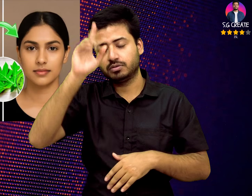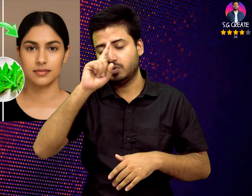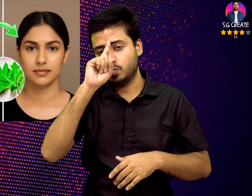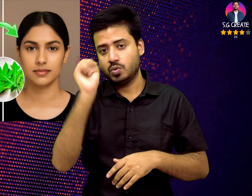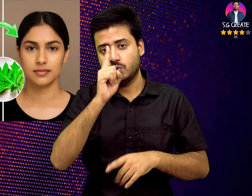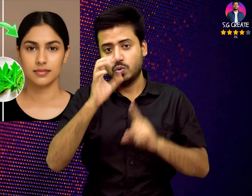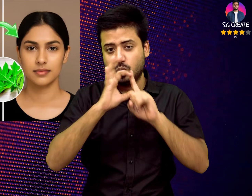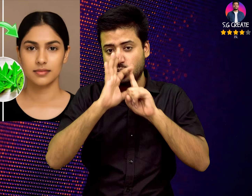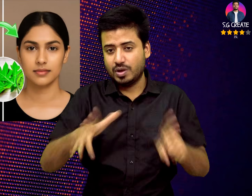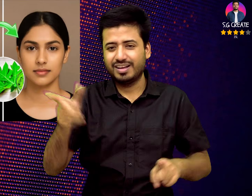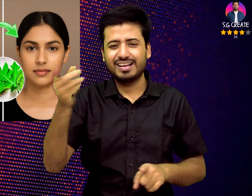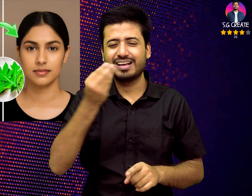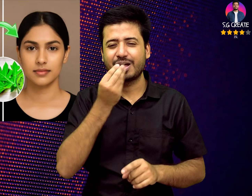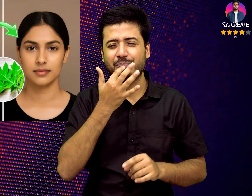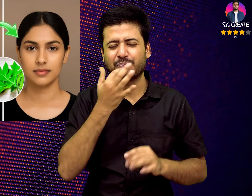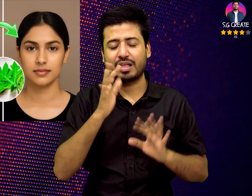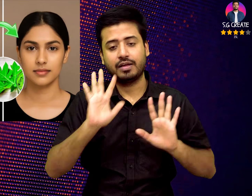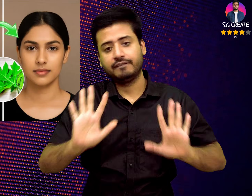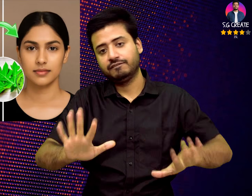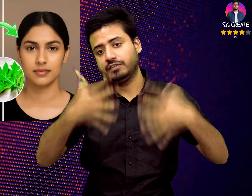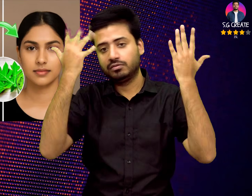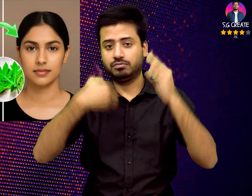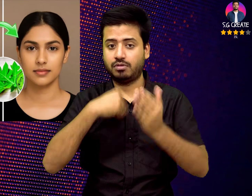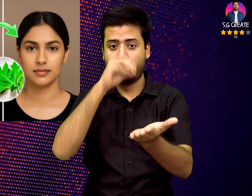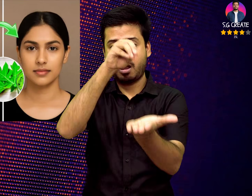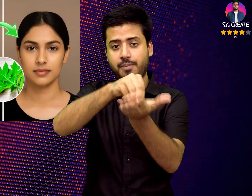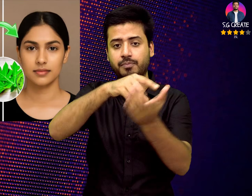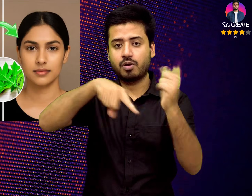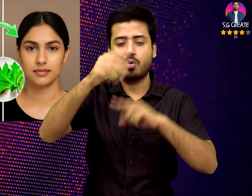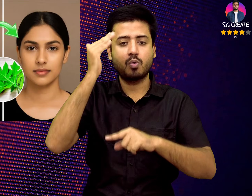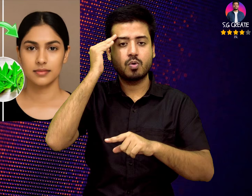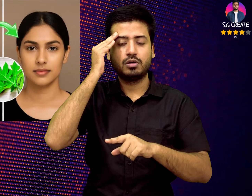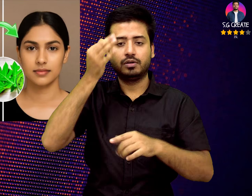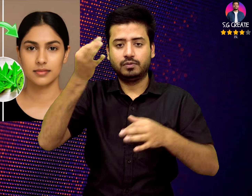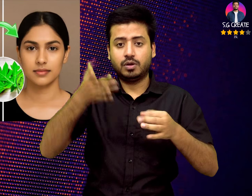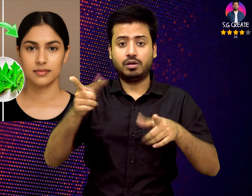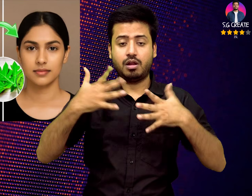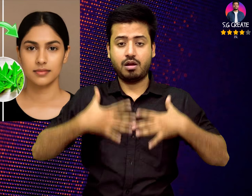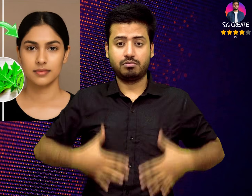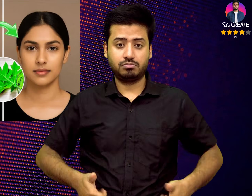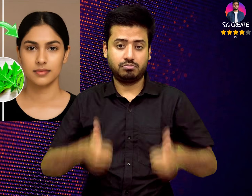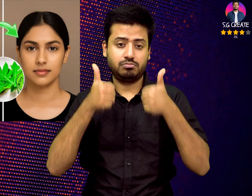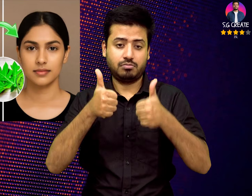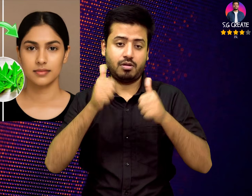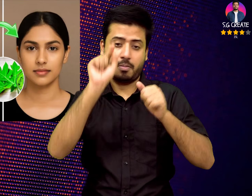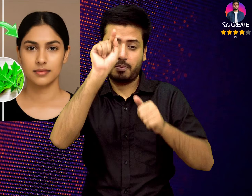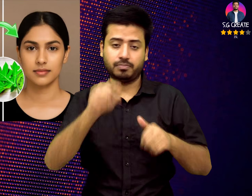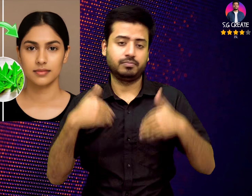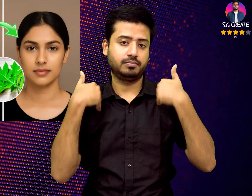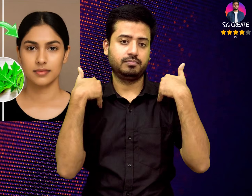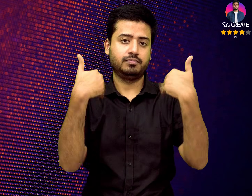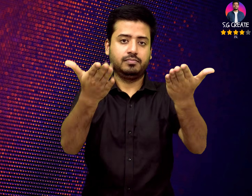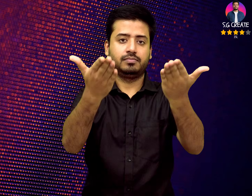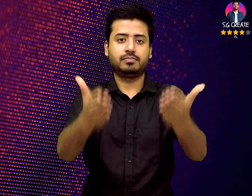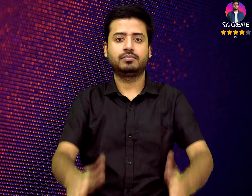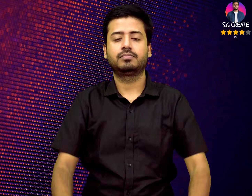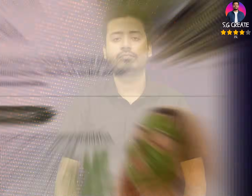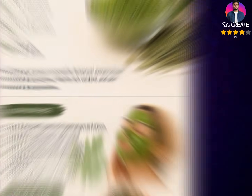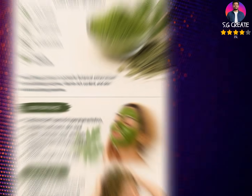acne and blemish control. For individuals battling stubborn acne, frequent breakouts, or congested skin, a papaya